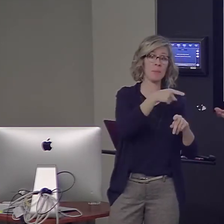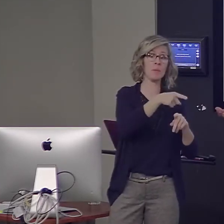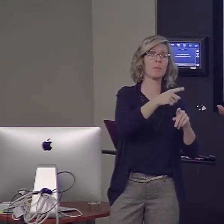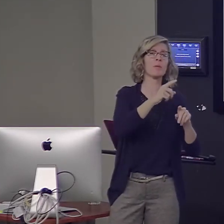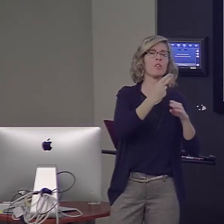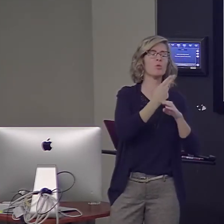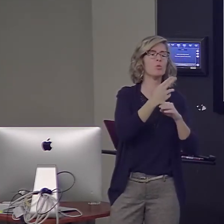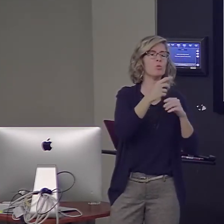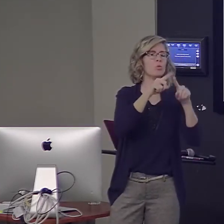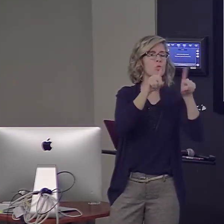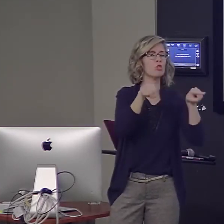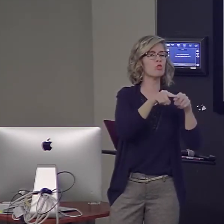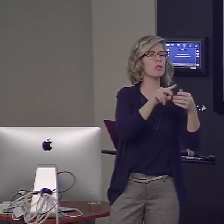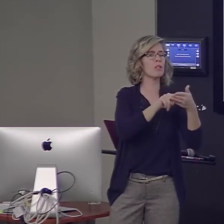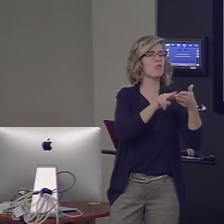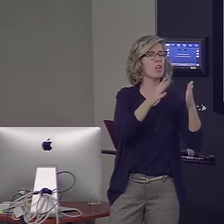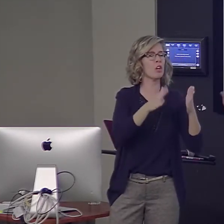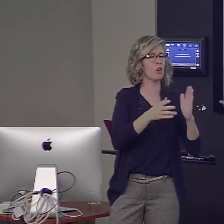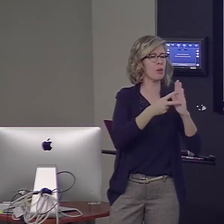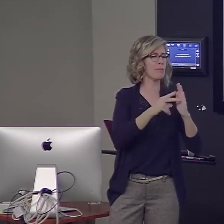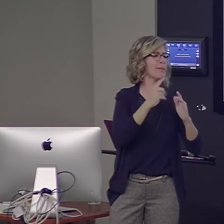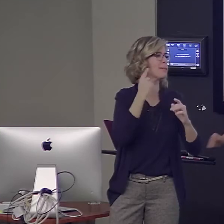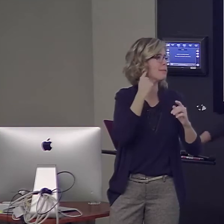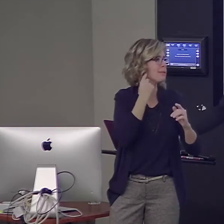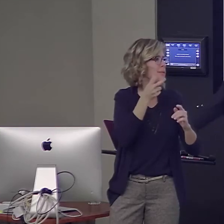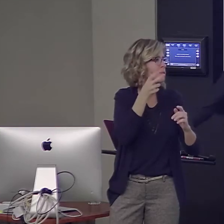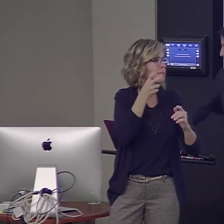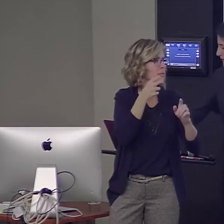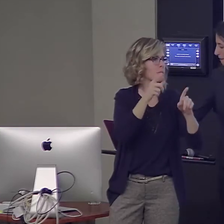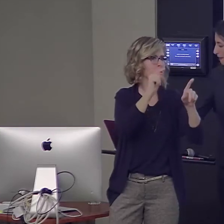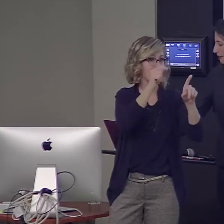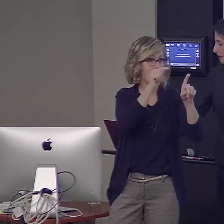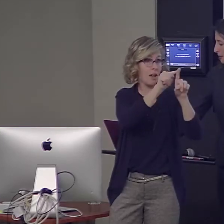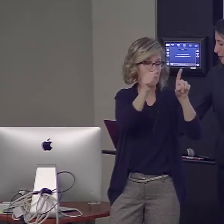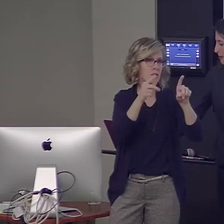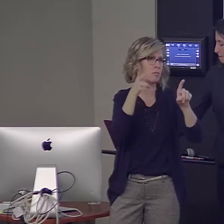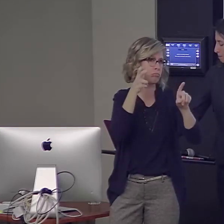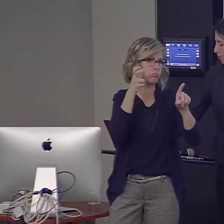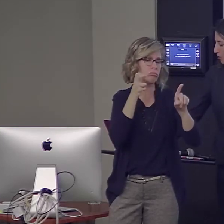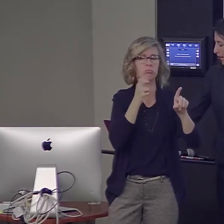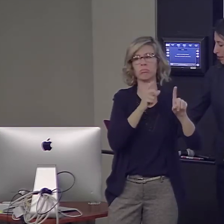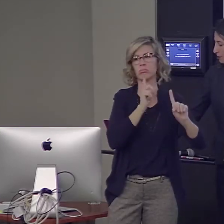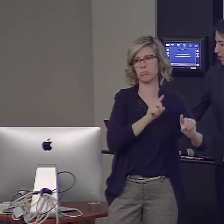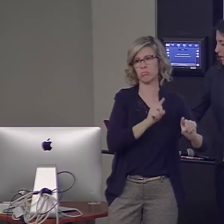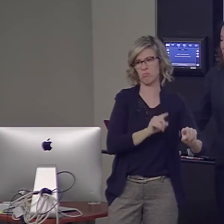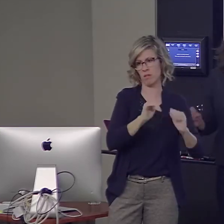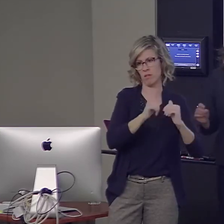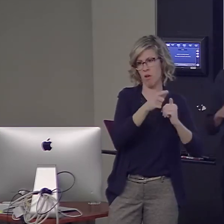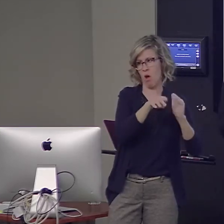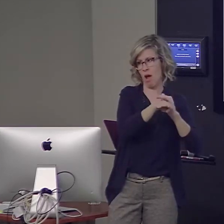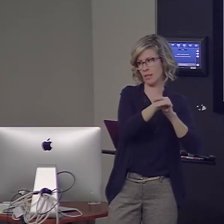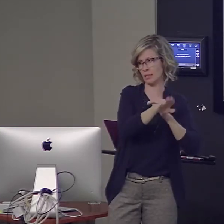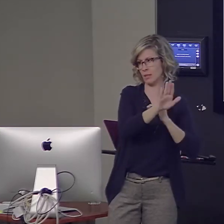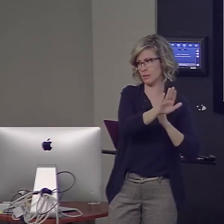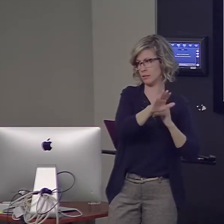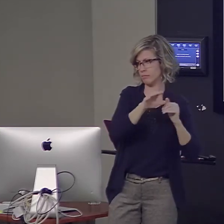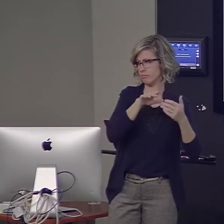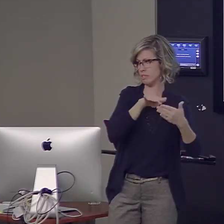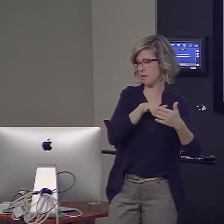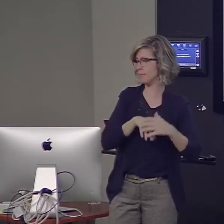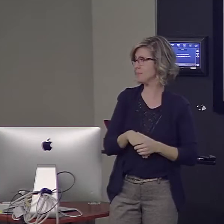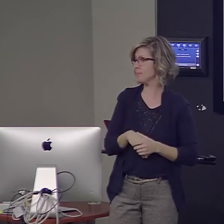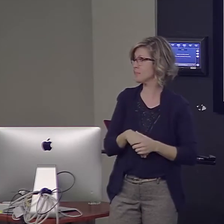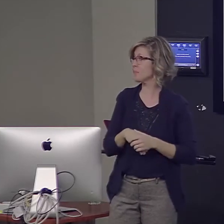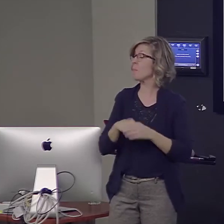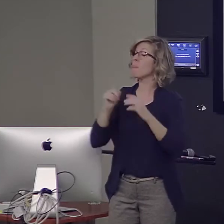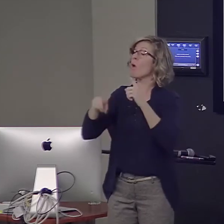screen readers, which read the text on the screen to a blind person. Okay. And so what you can do when you